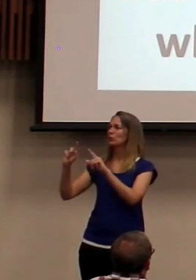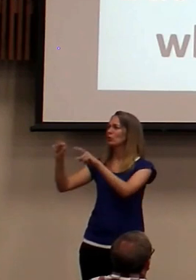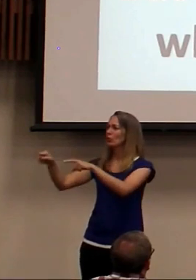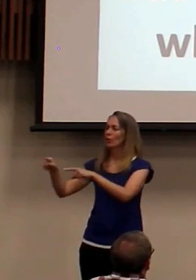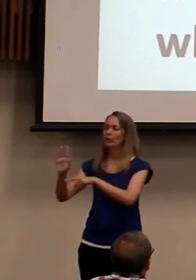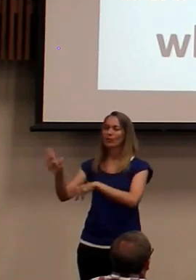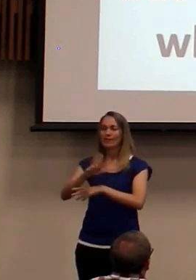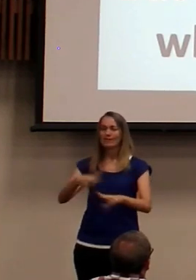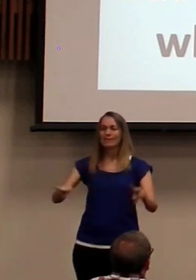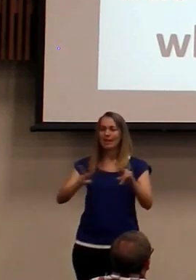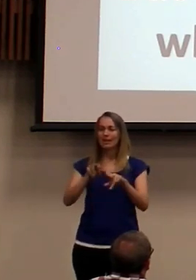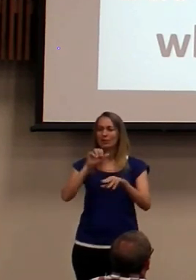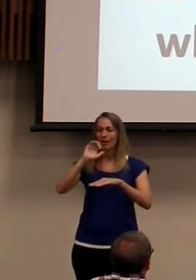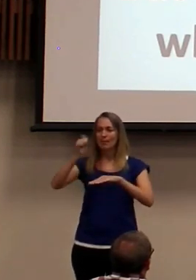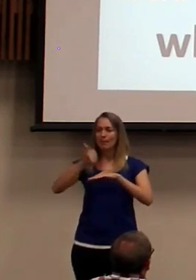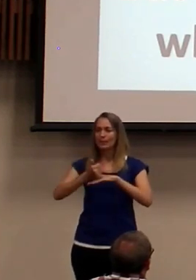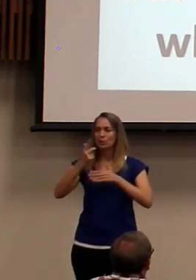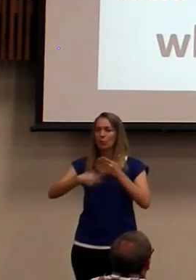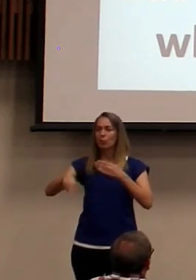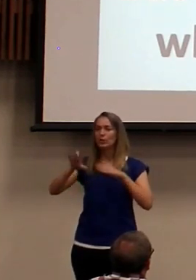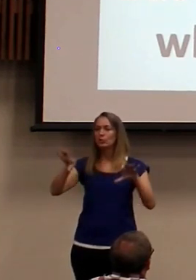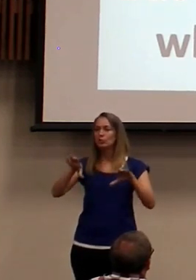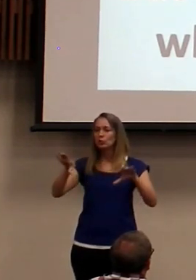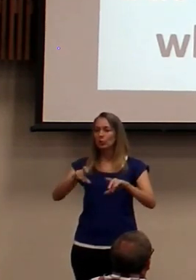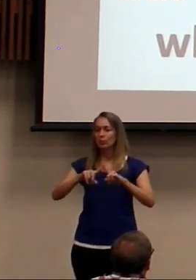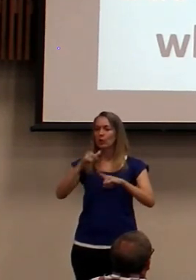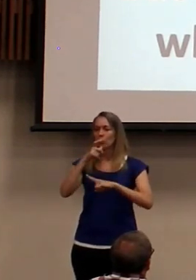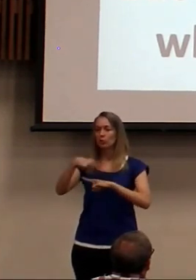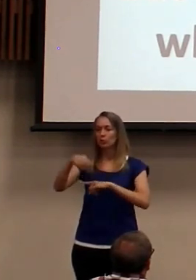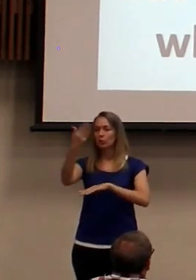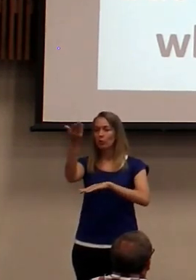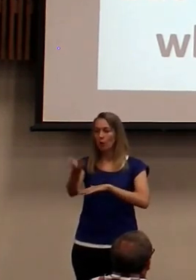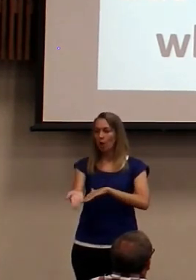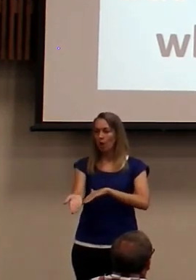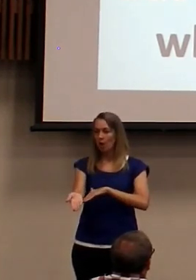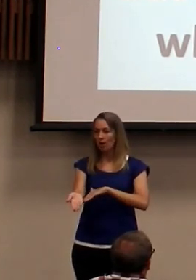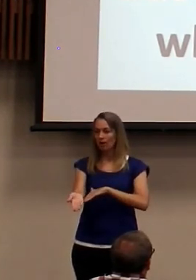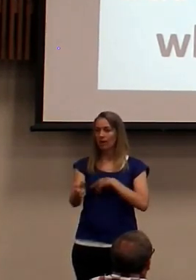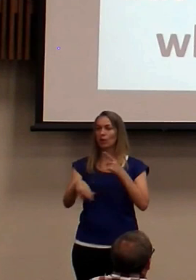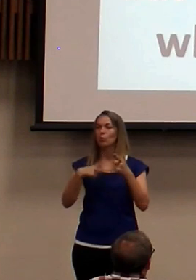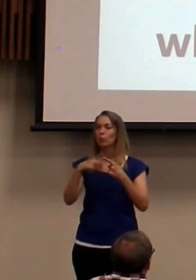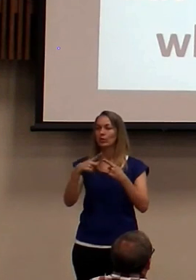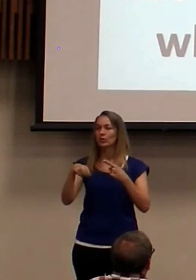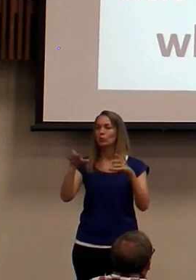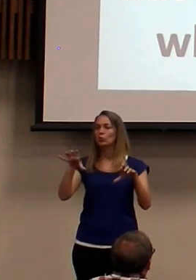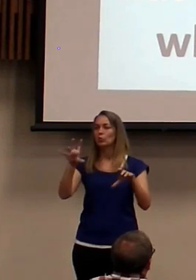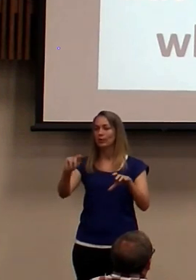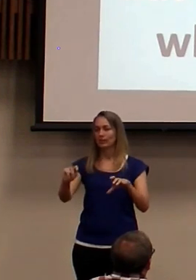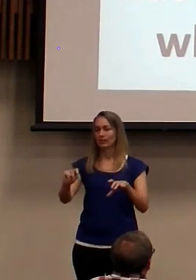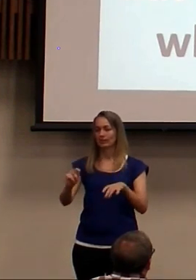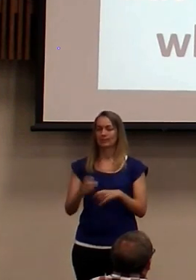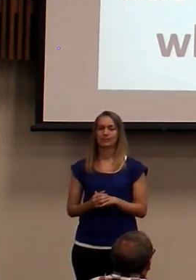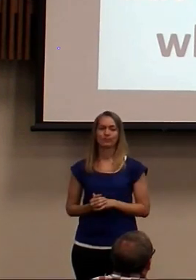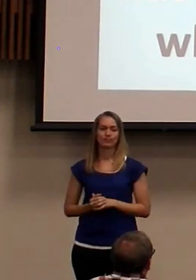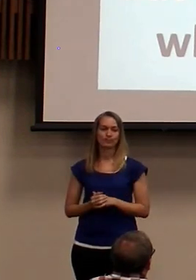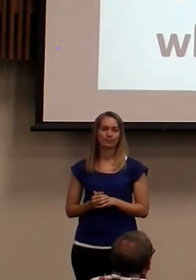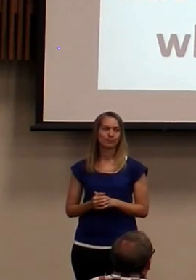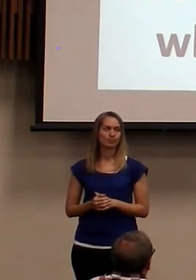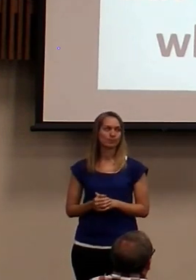value is not based on what you do, but on who you are and when you do it.